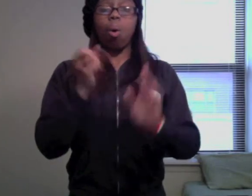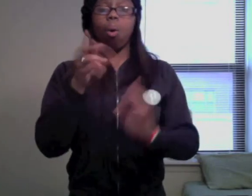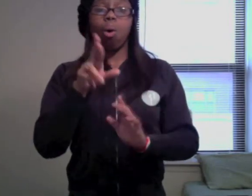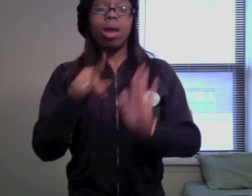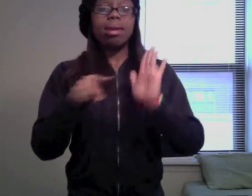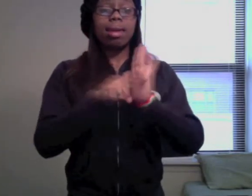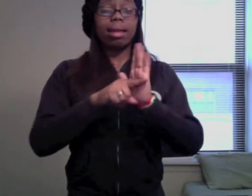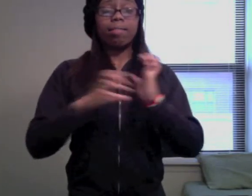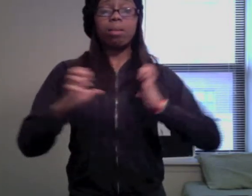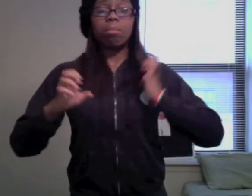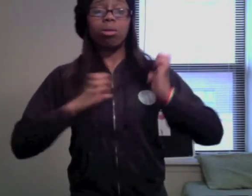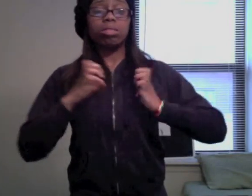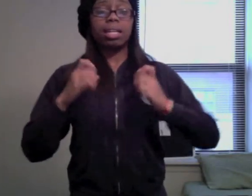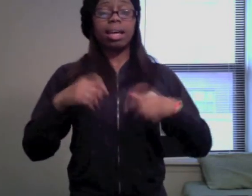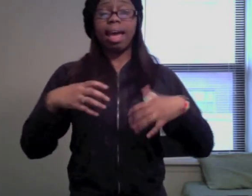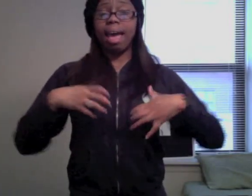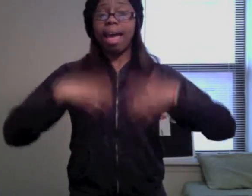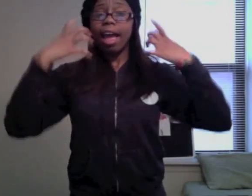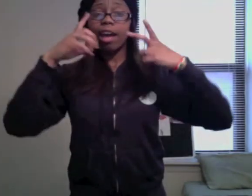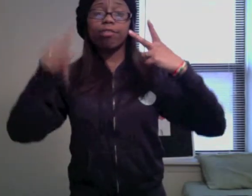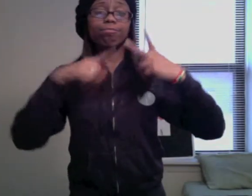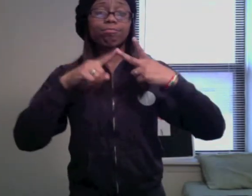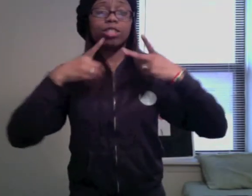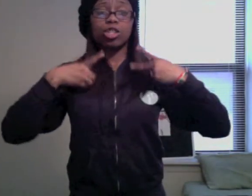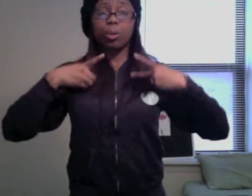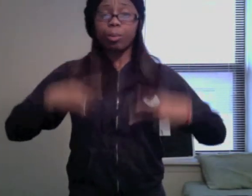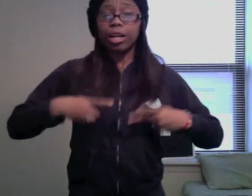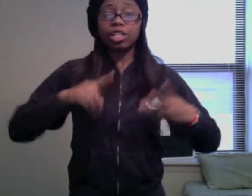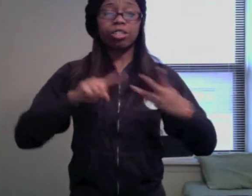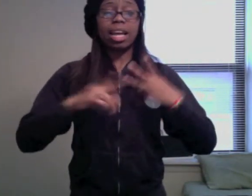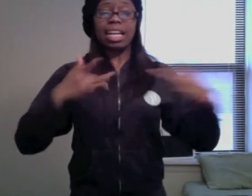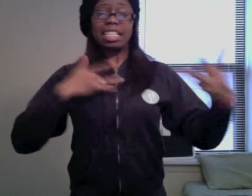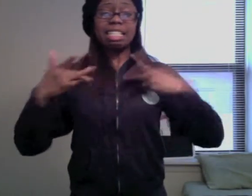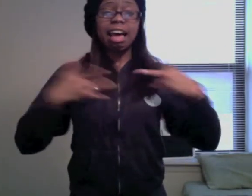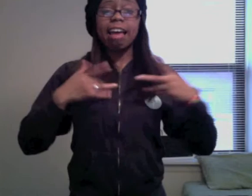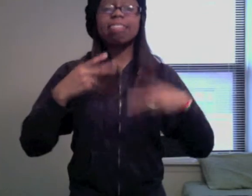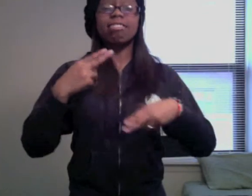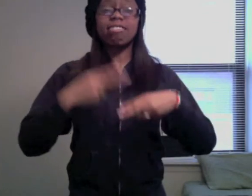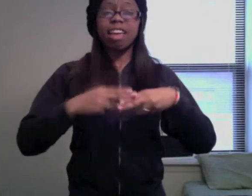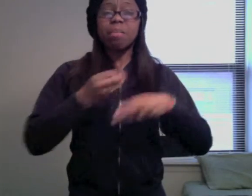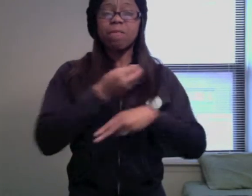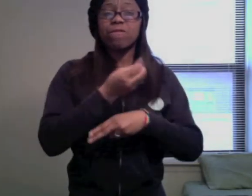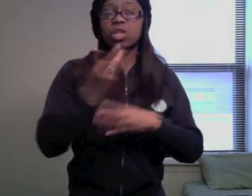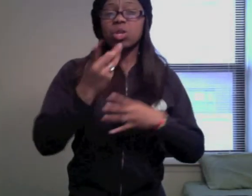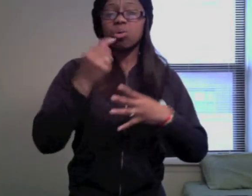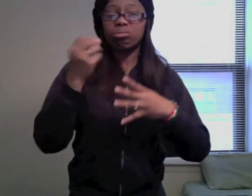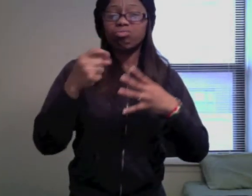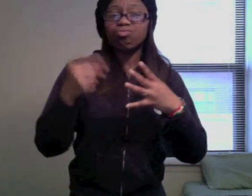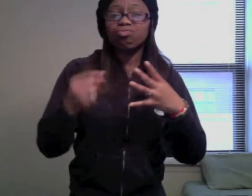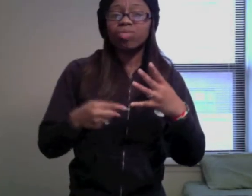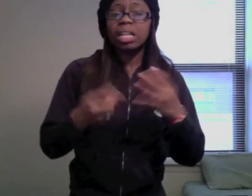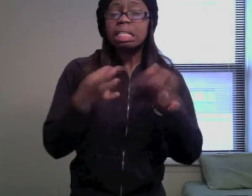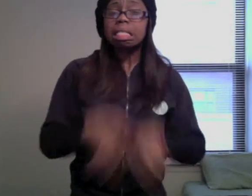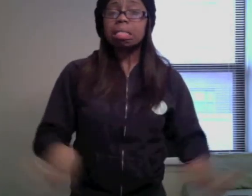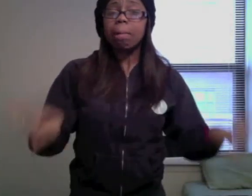anger, depression, anxiety, to name a few. It's important to recognize that these negative emotions that